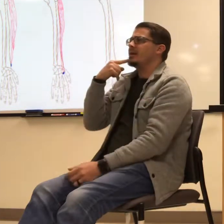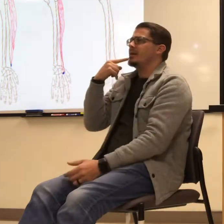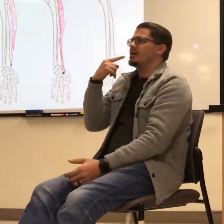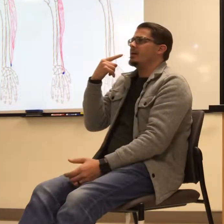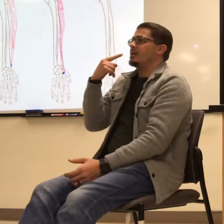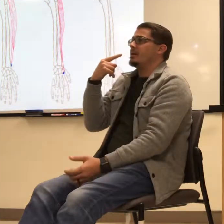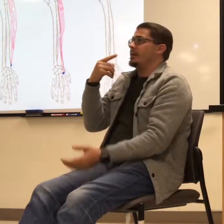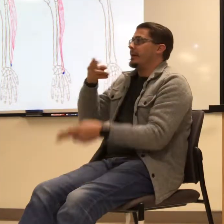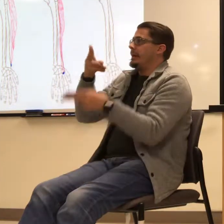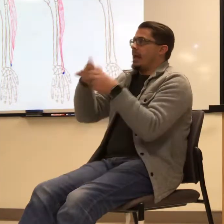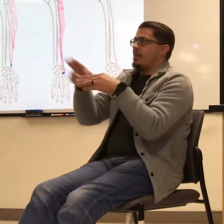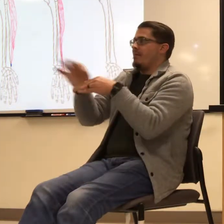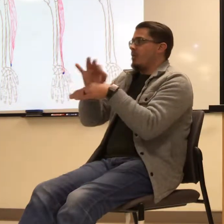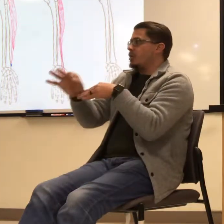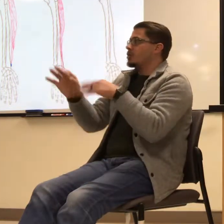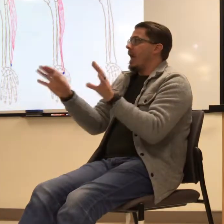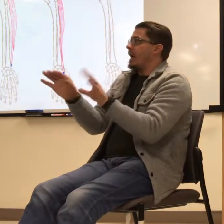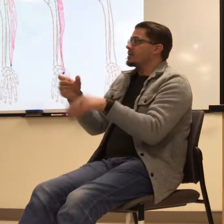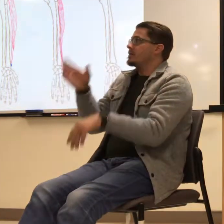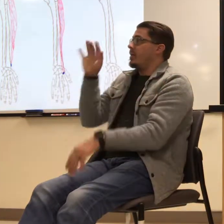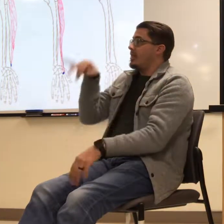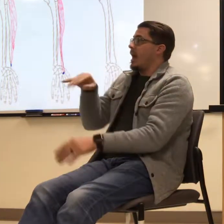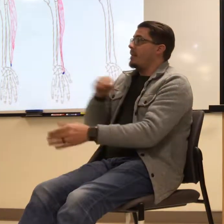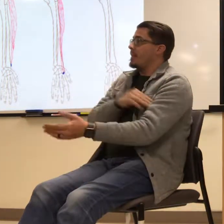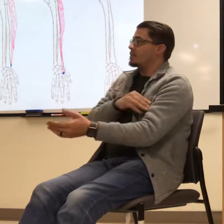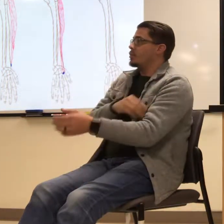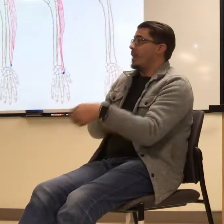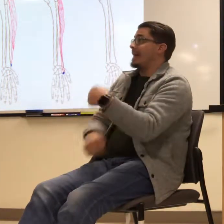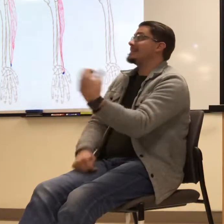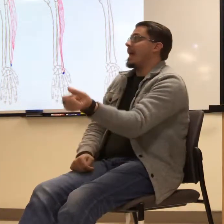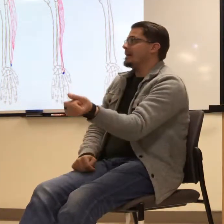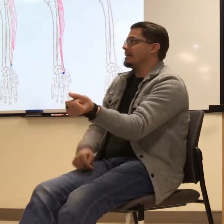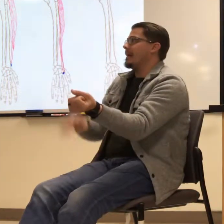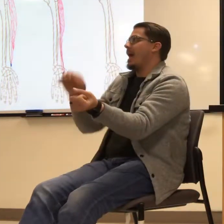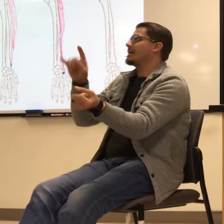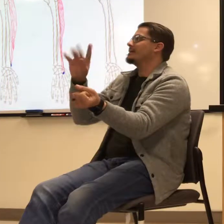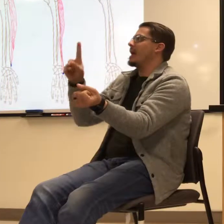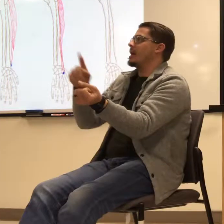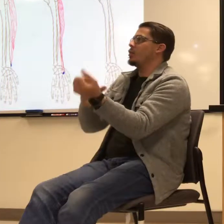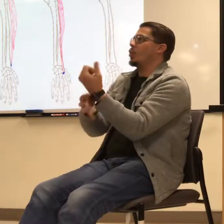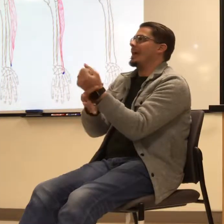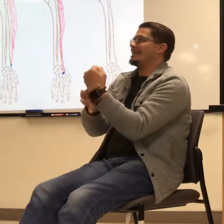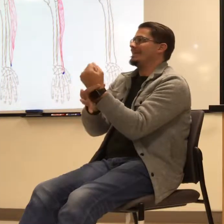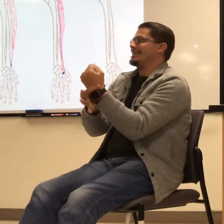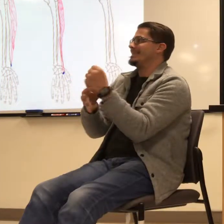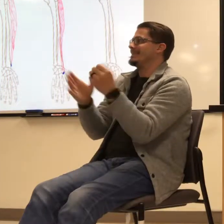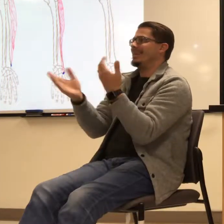know, name a function, name an action of this muscle, extend wrist. Okay, it's pretty easy.